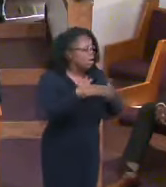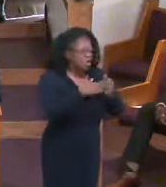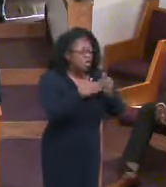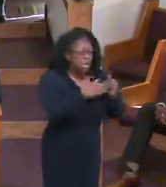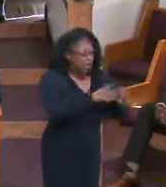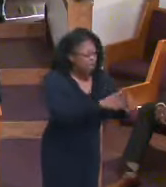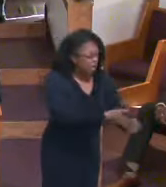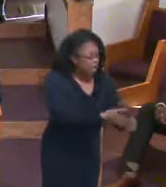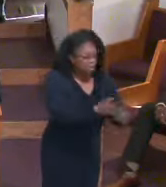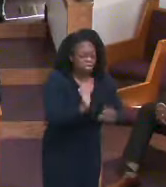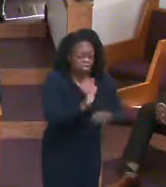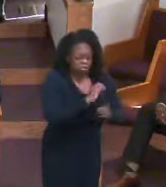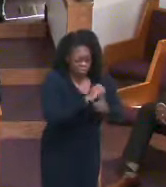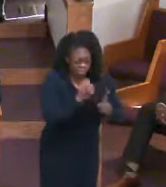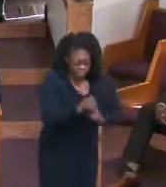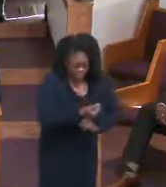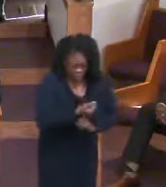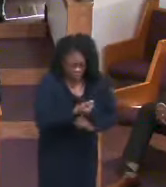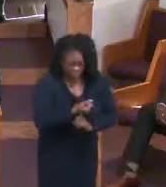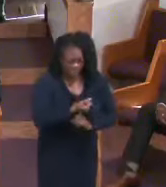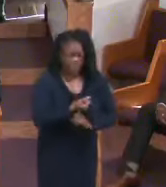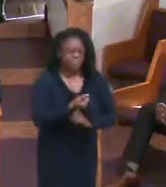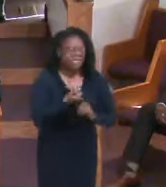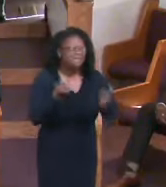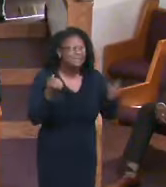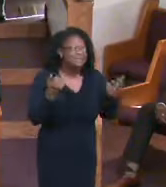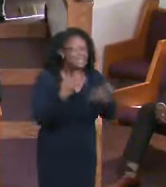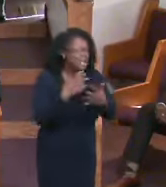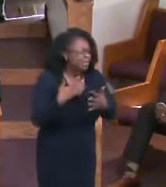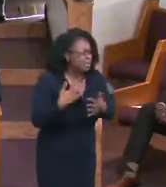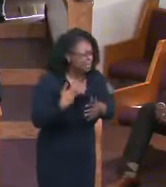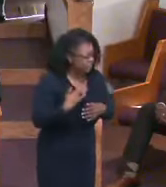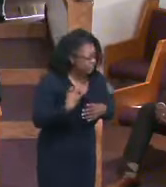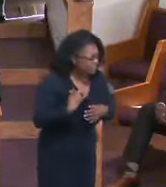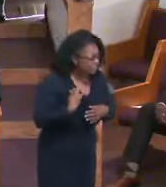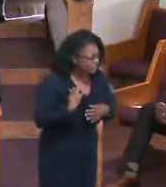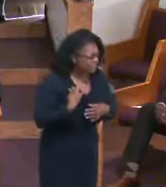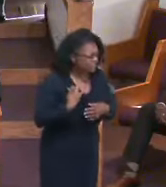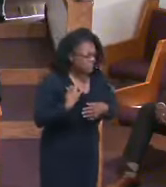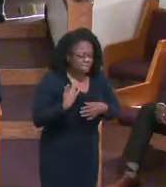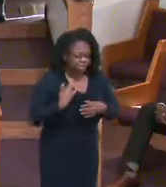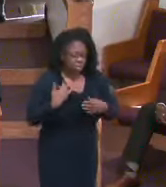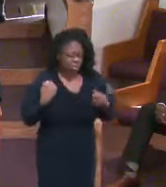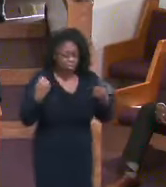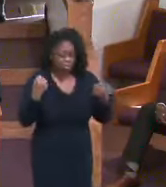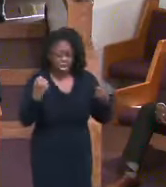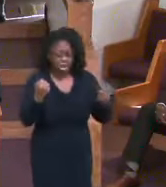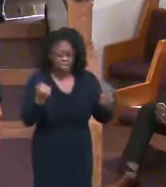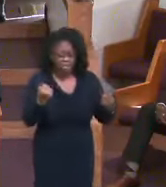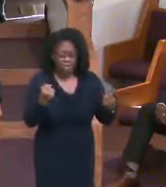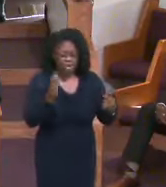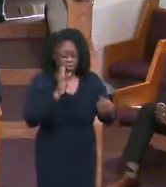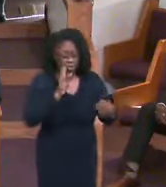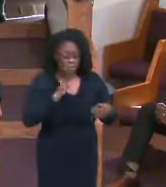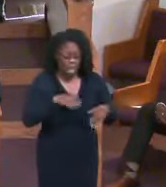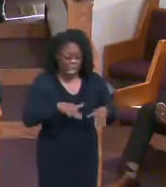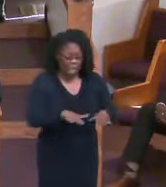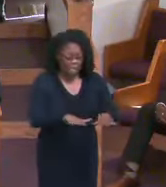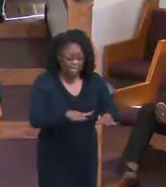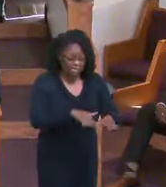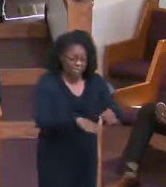your situation. It's a scary feeling to hit a patch of ice when you're